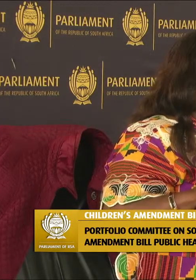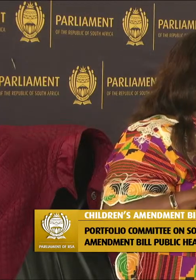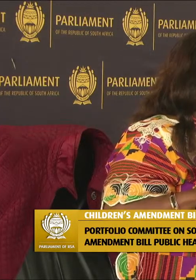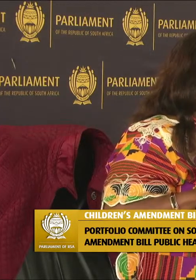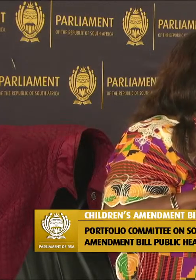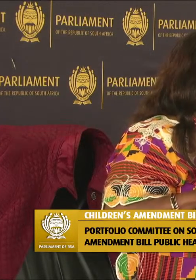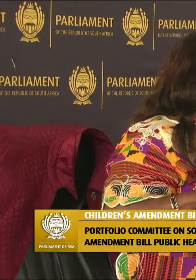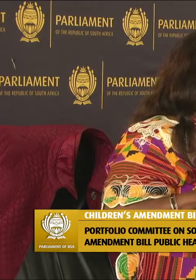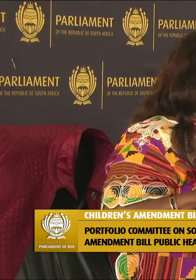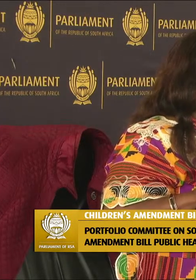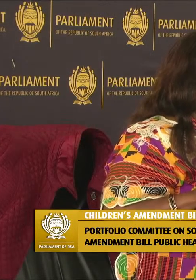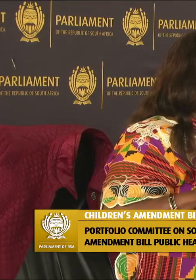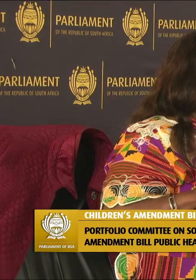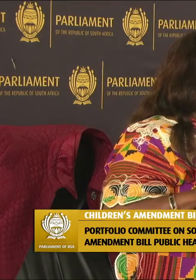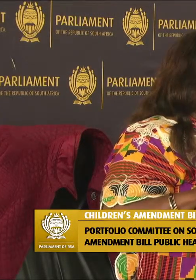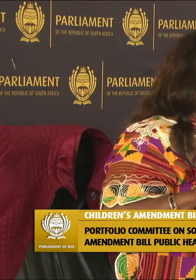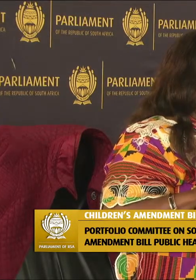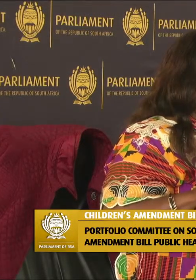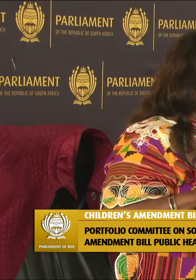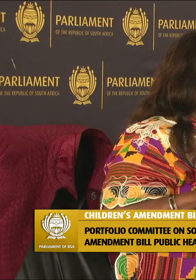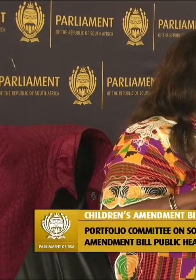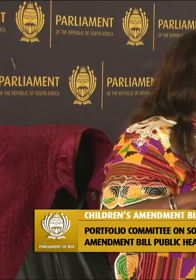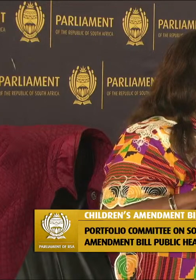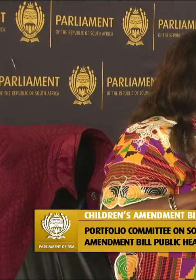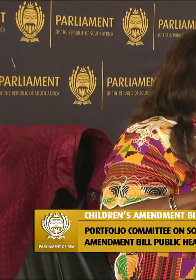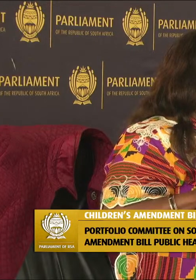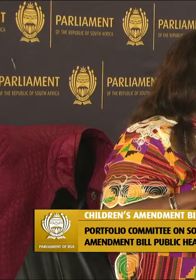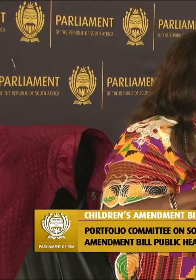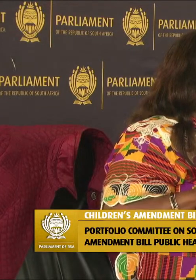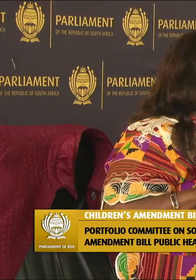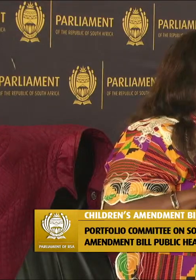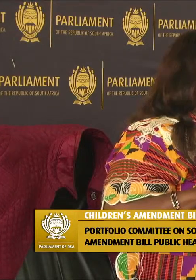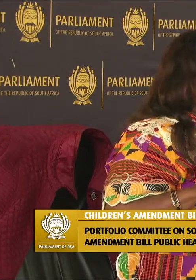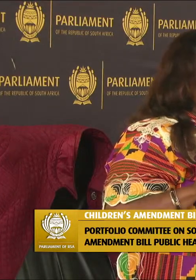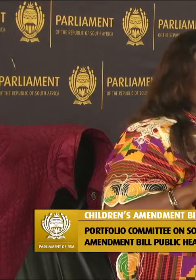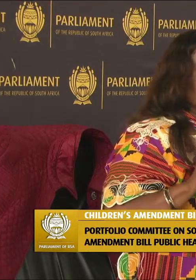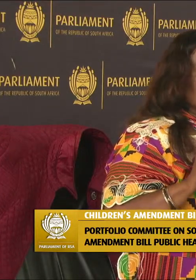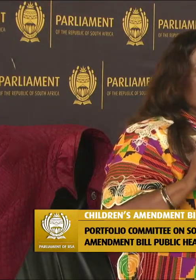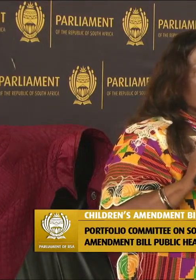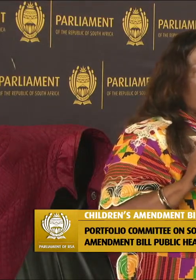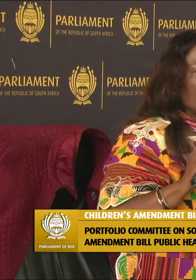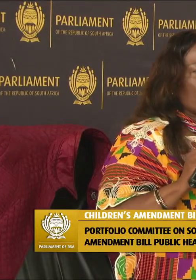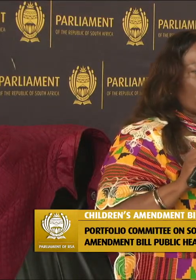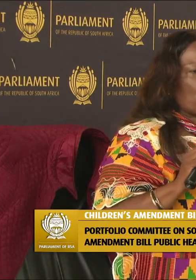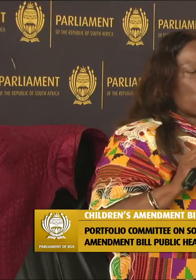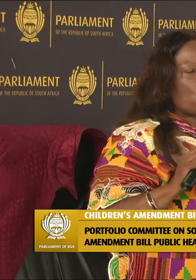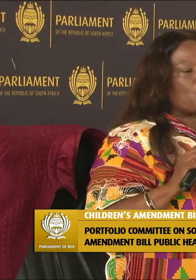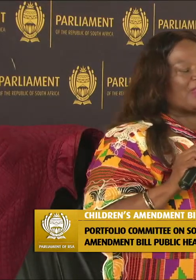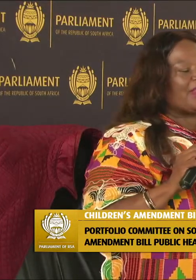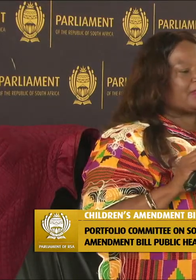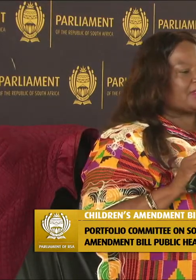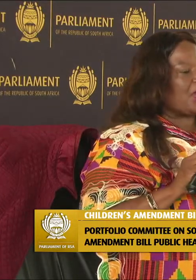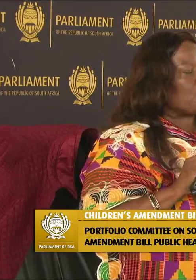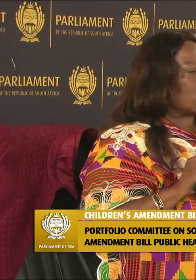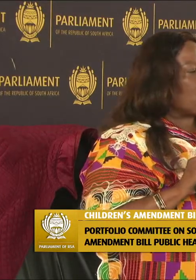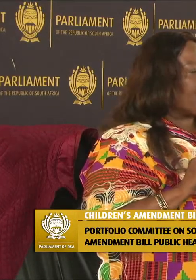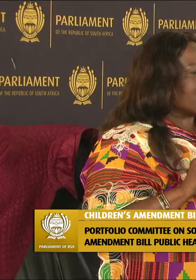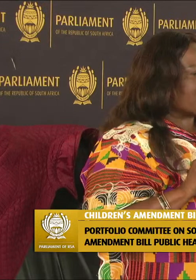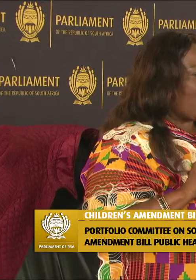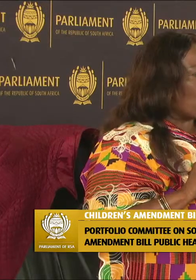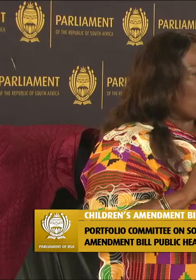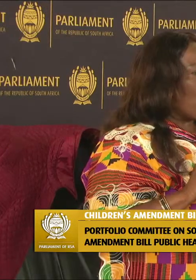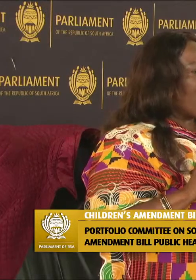to do things according to the new circumstances. Lo mthetho sihlomelo ke ngoku uncedisa